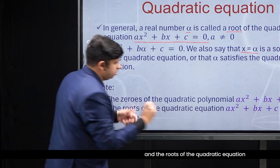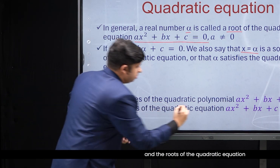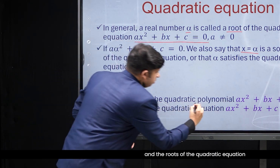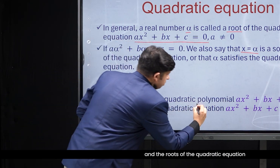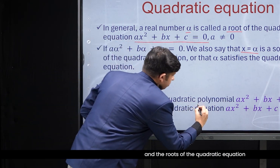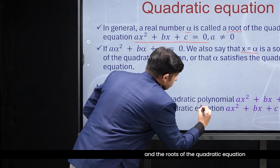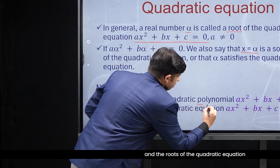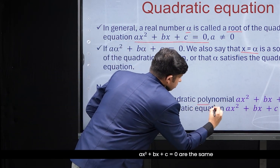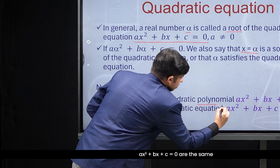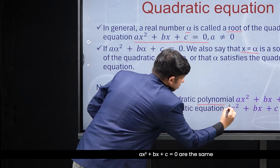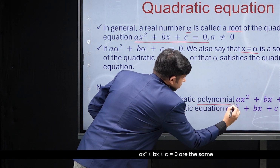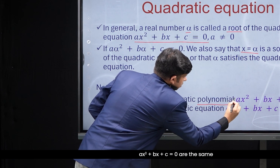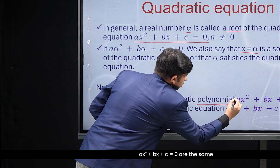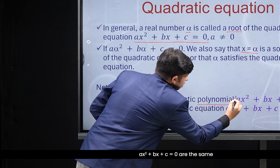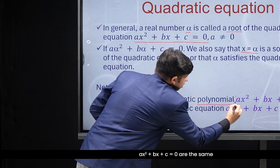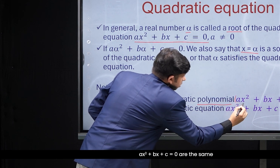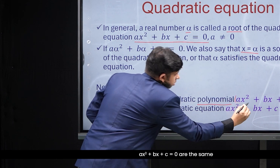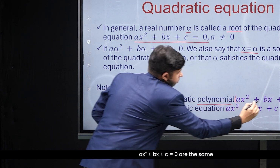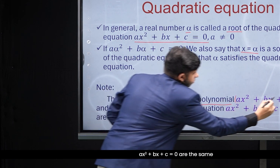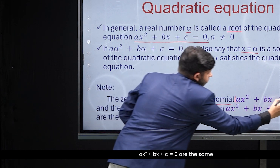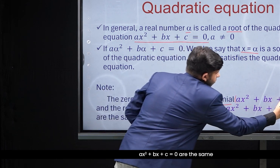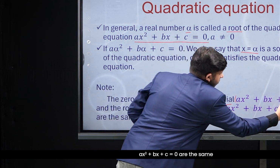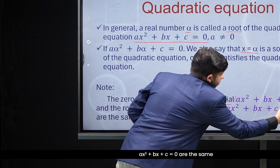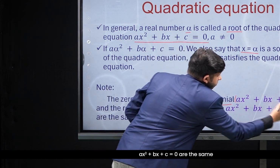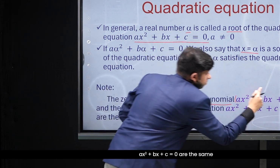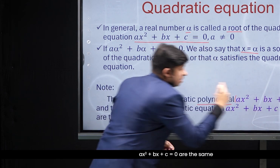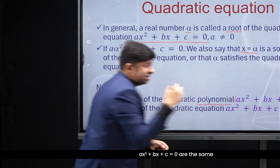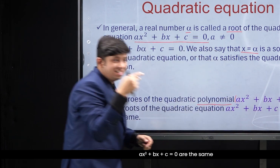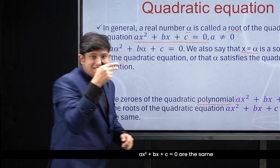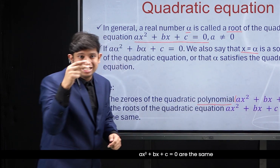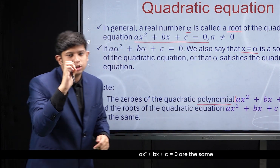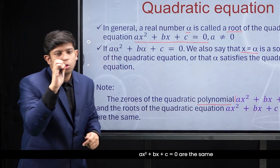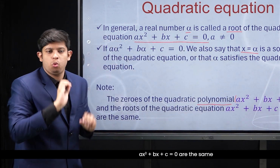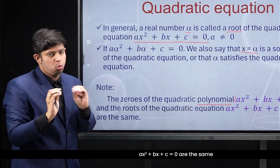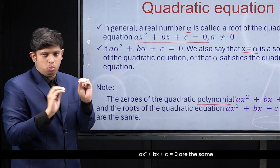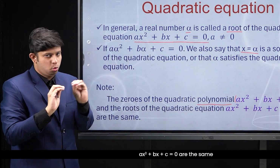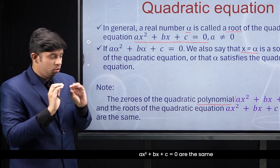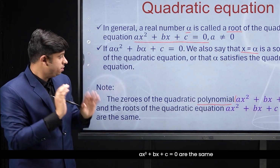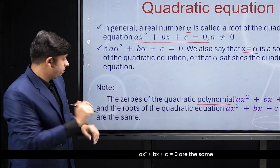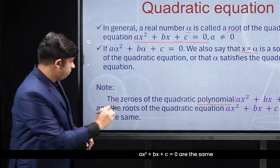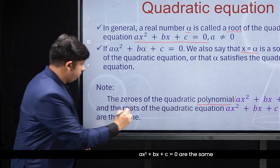quadratic equation ax square plus bx plus c equal to 0 are the same.